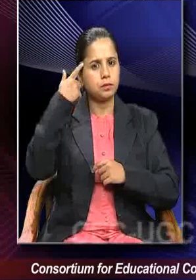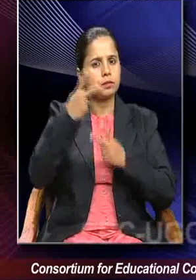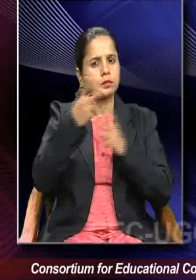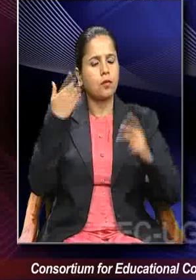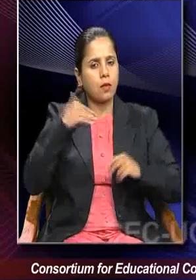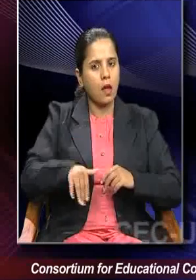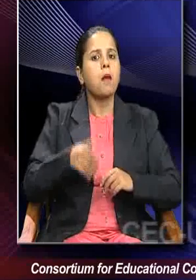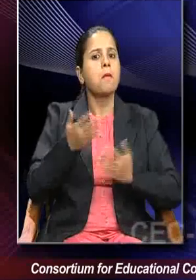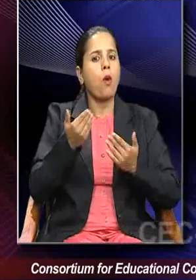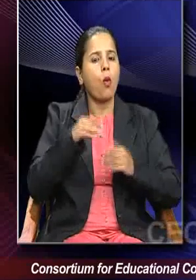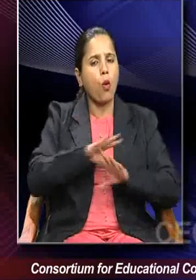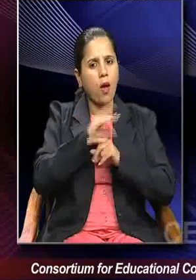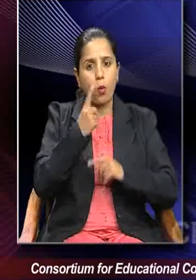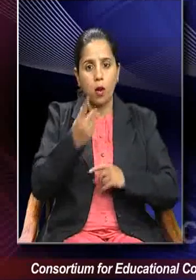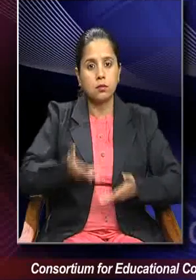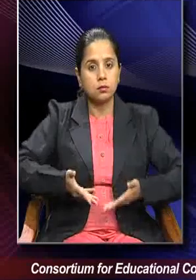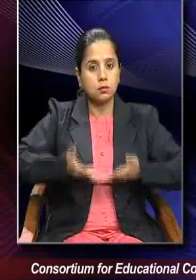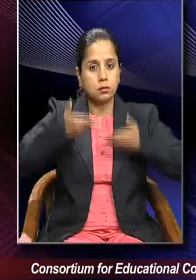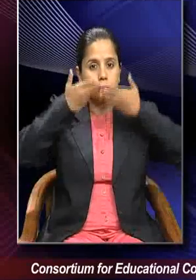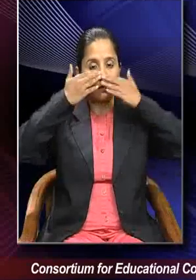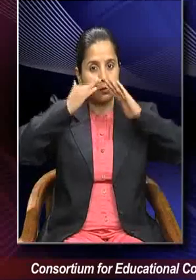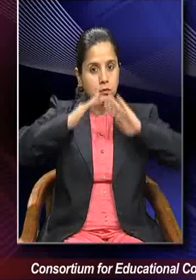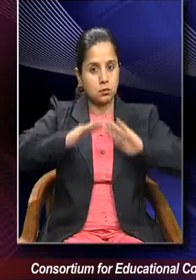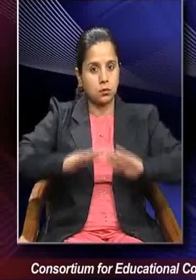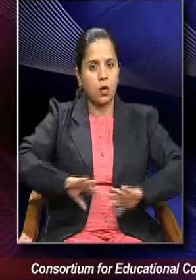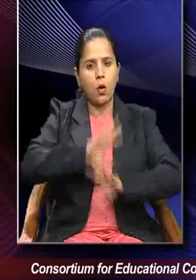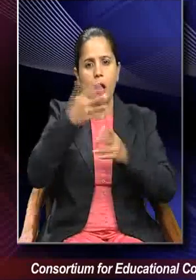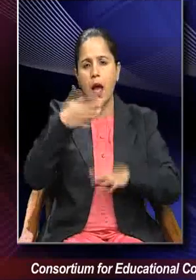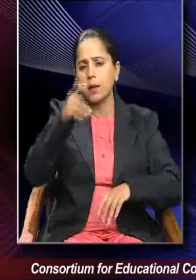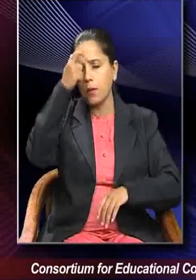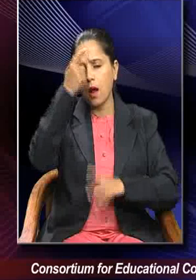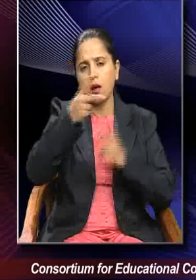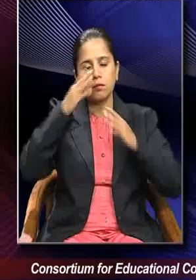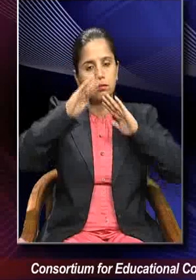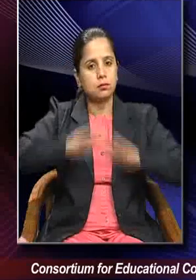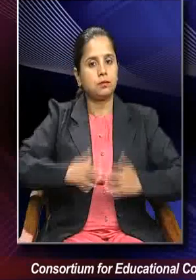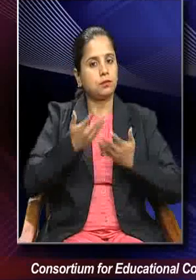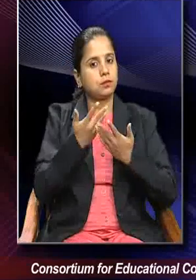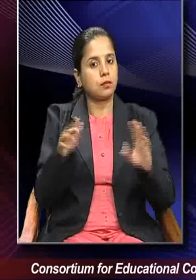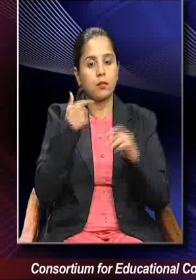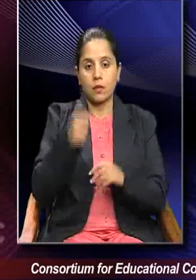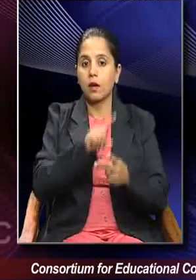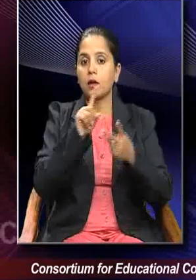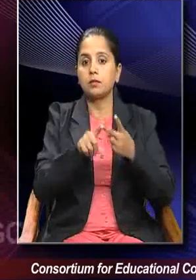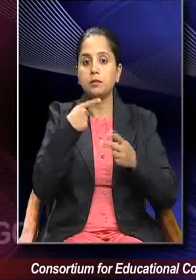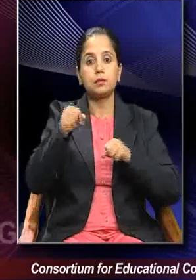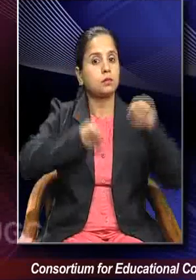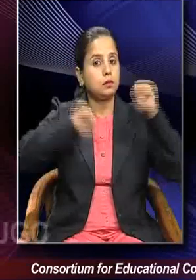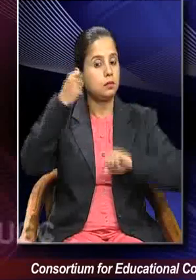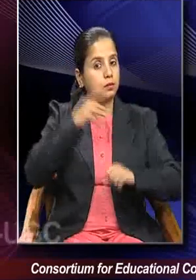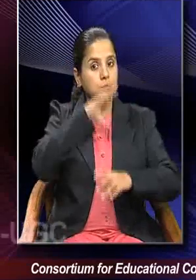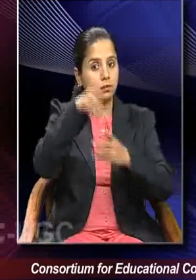fully with each exhalation. The second is exercise. Engaging